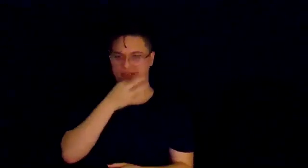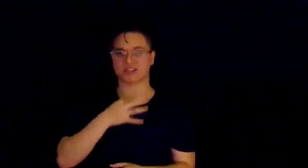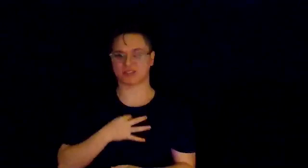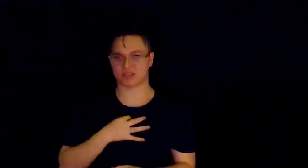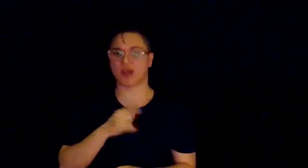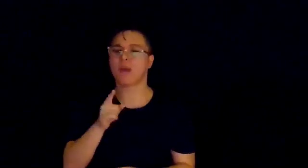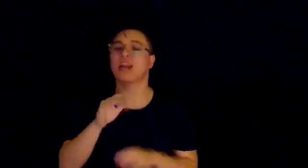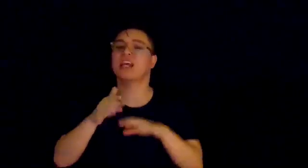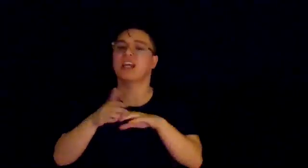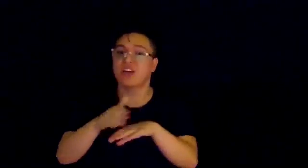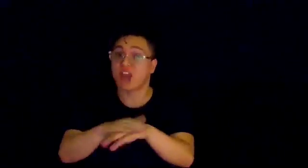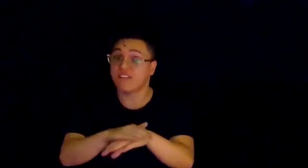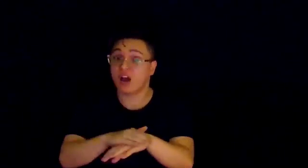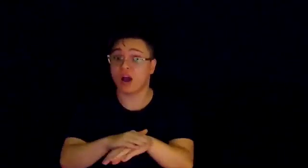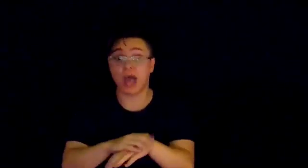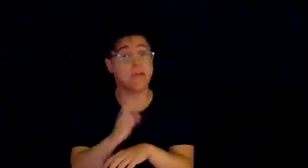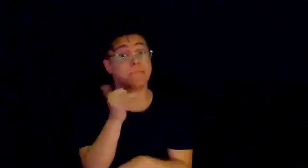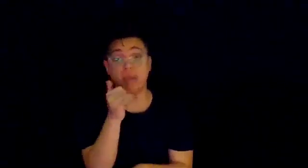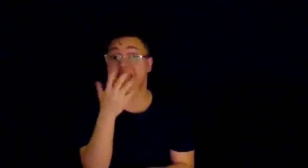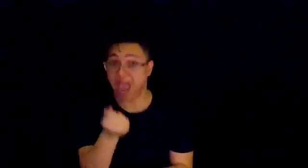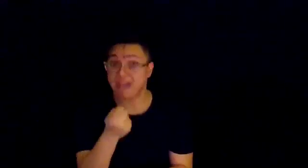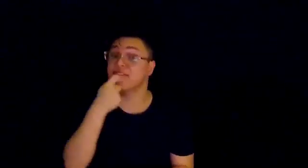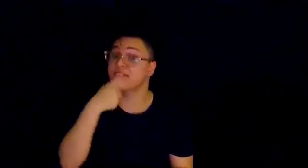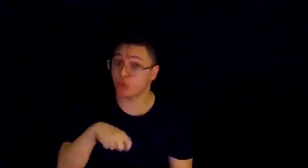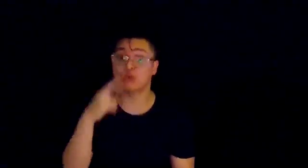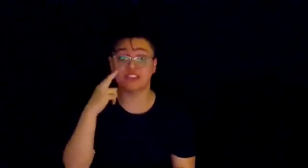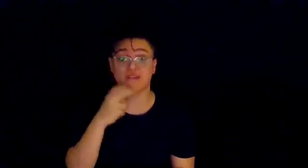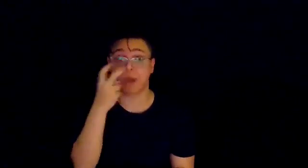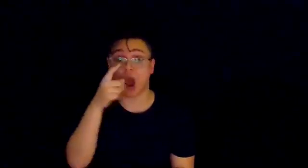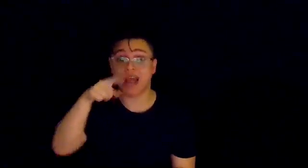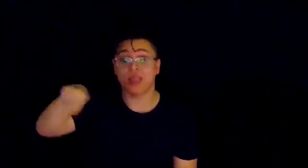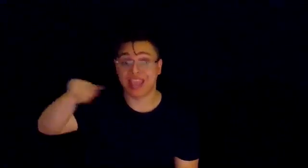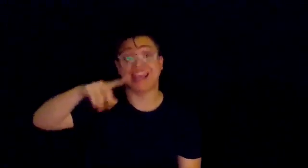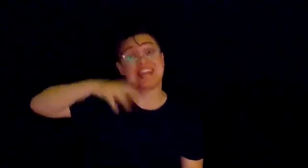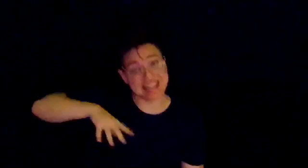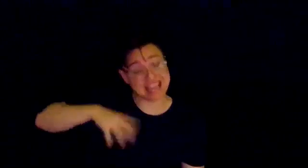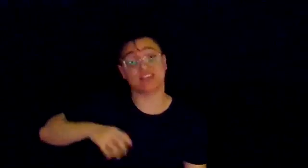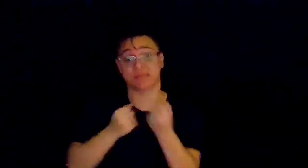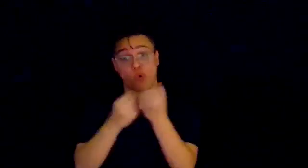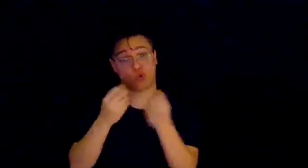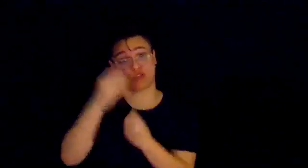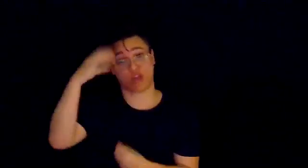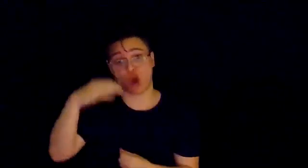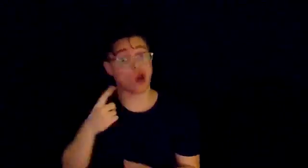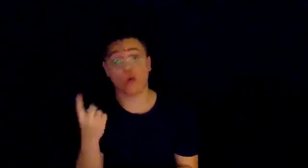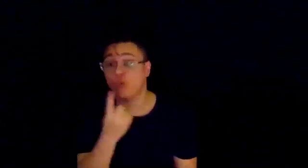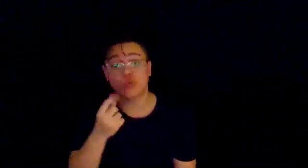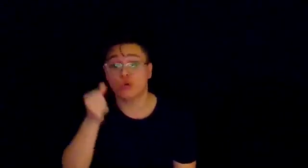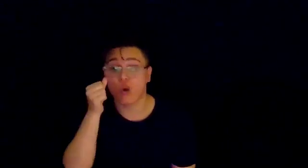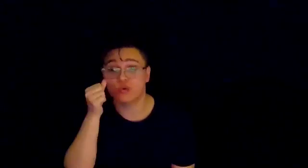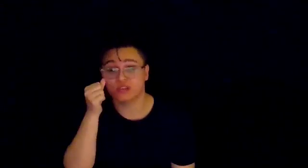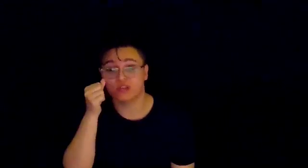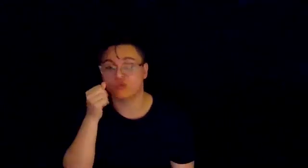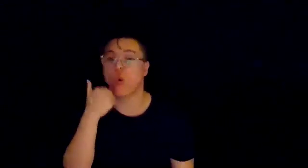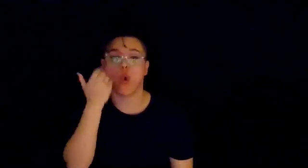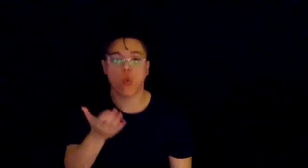and really strange for you. But we really need to cover every single part of your life to really work out your disability and what your